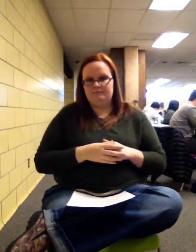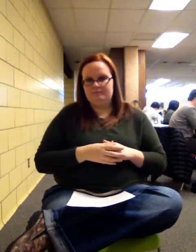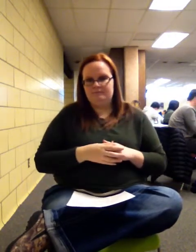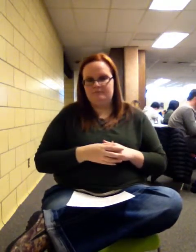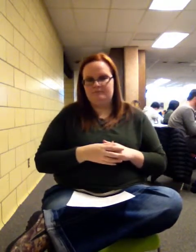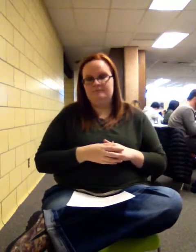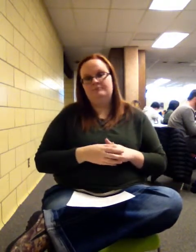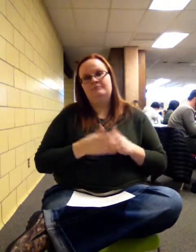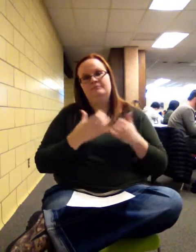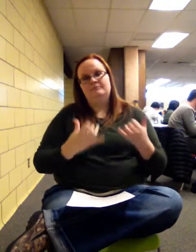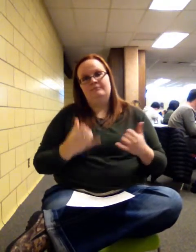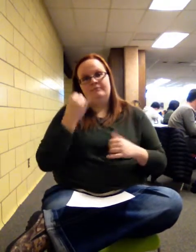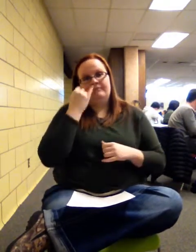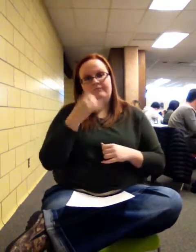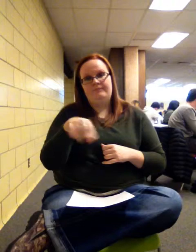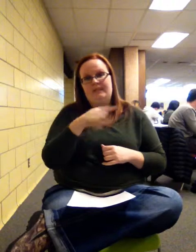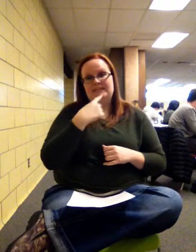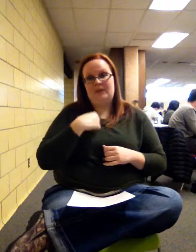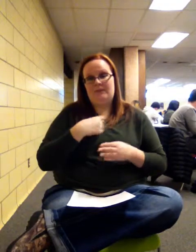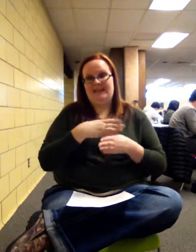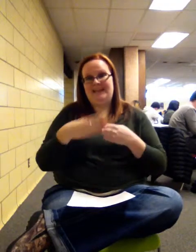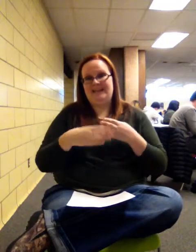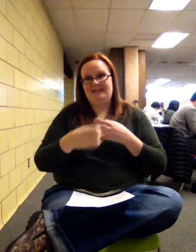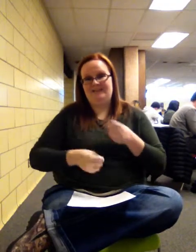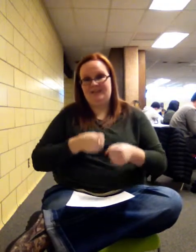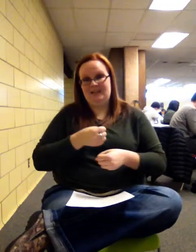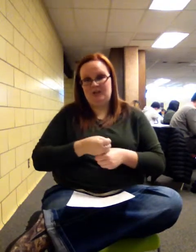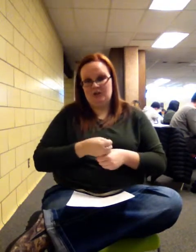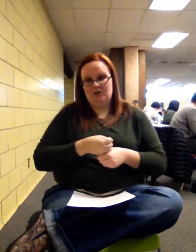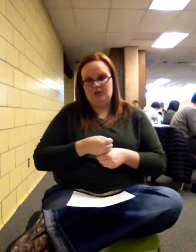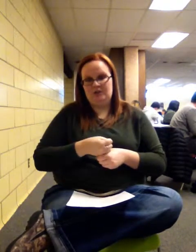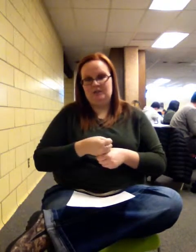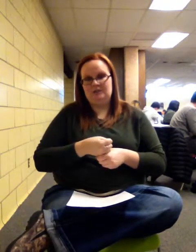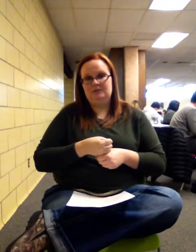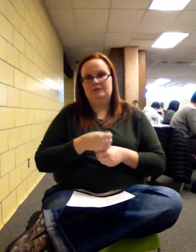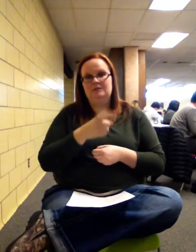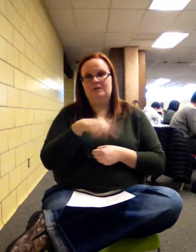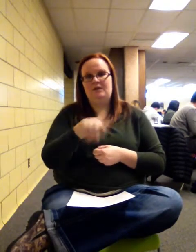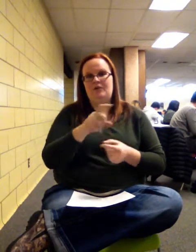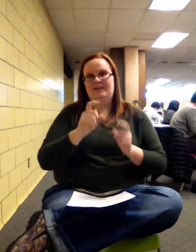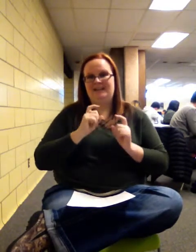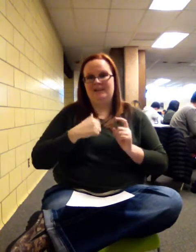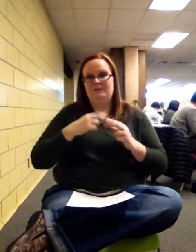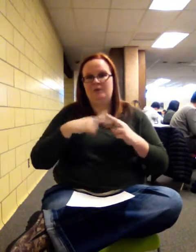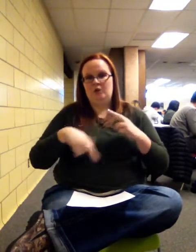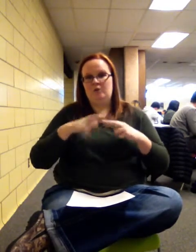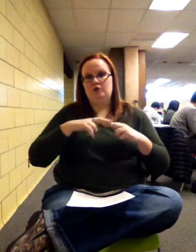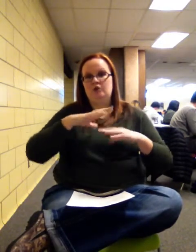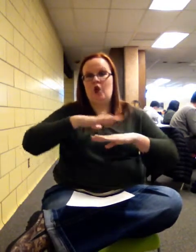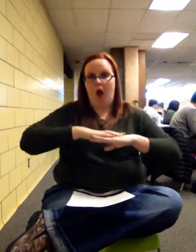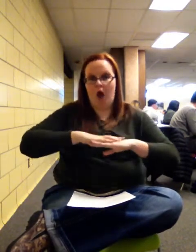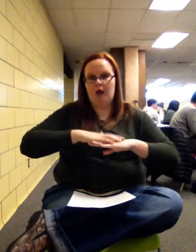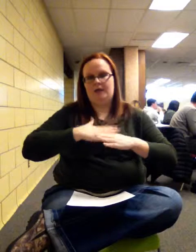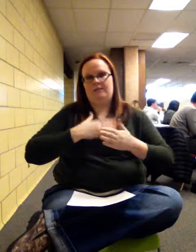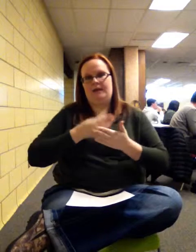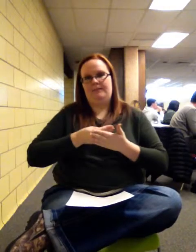there. Now, if they tell me that at the end of the year, they're going to give me a return on my money, and this isn't true for